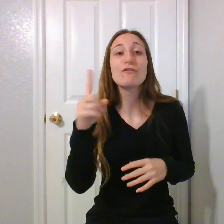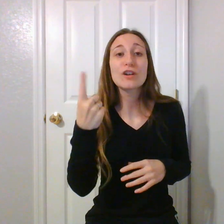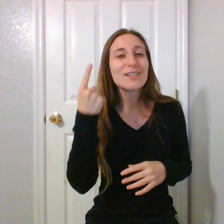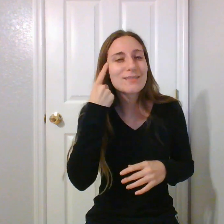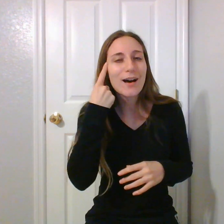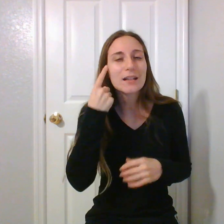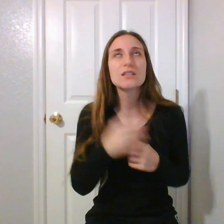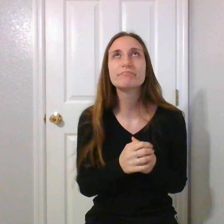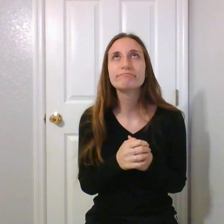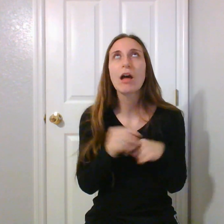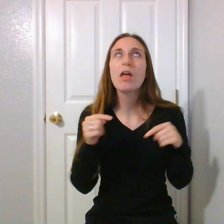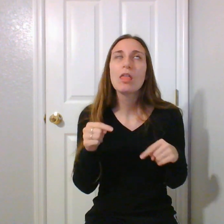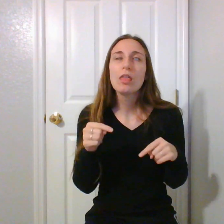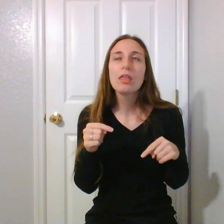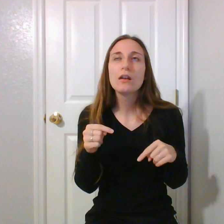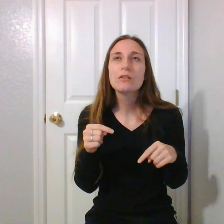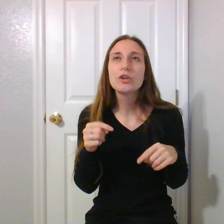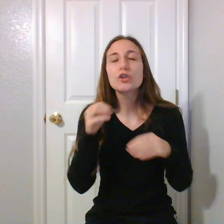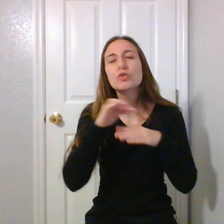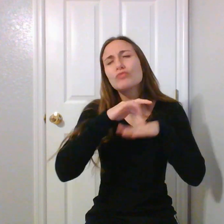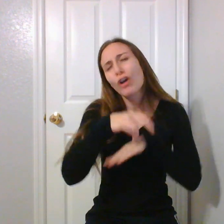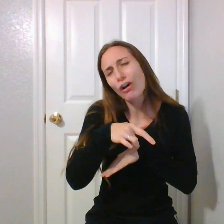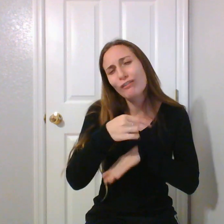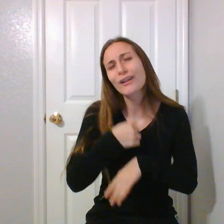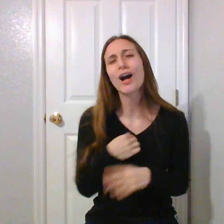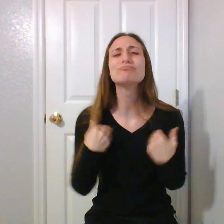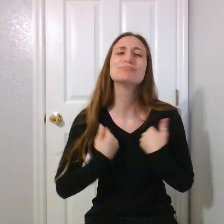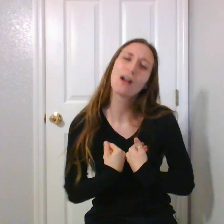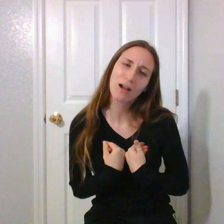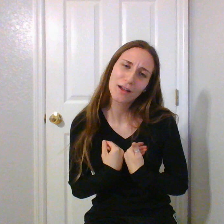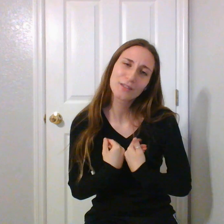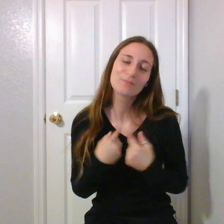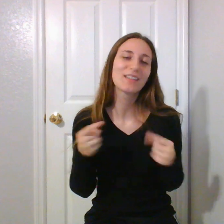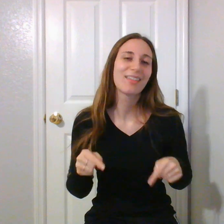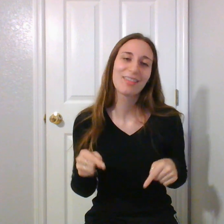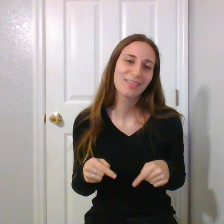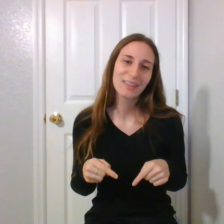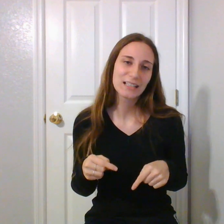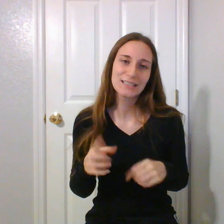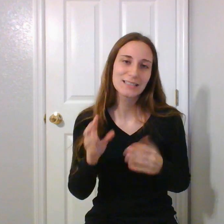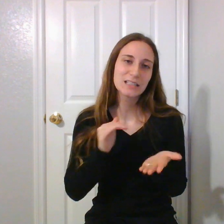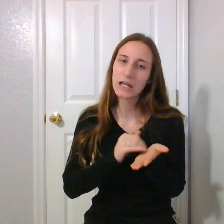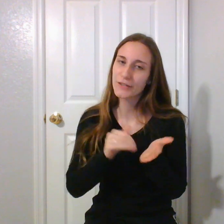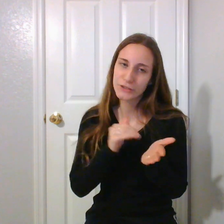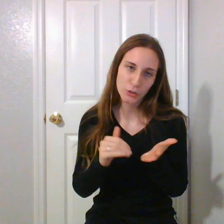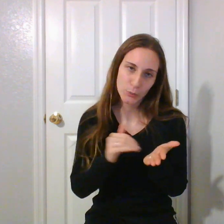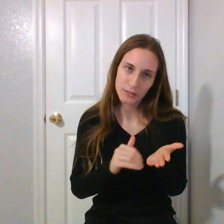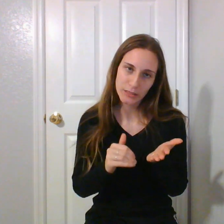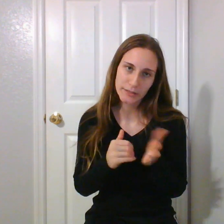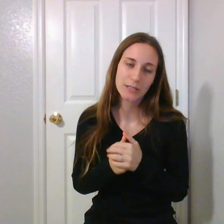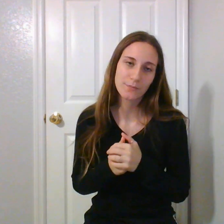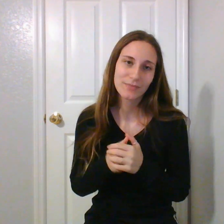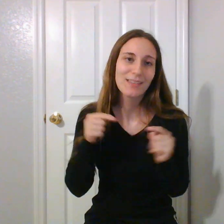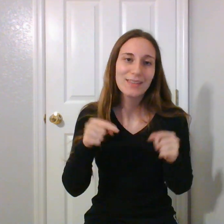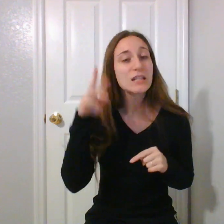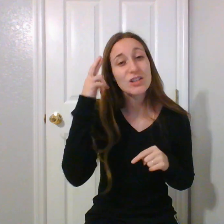sucks like all this negativity and it's just reasons and excuses that you give yourself to give you a reason of why you